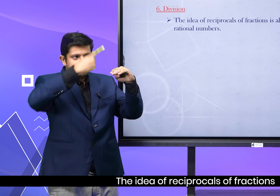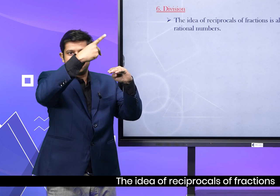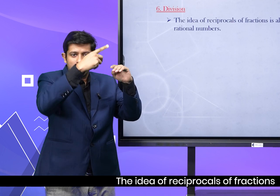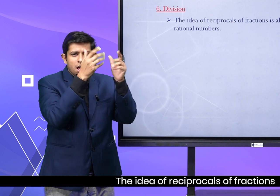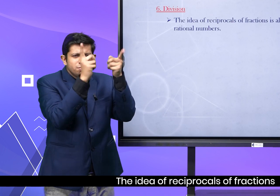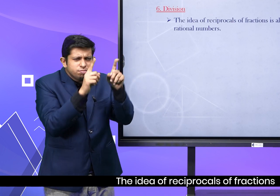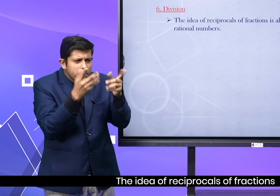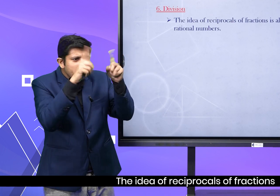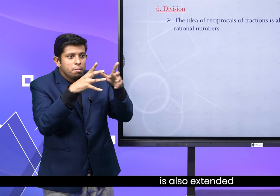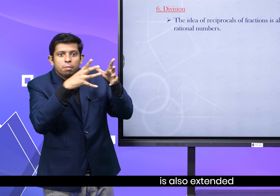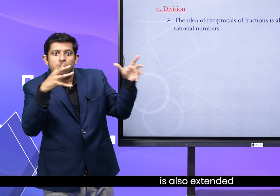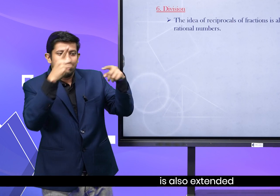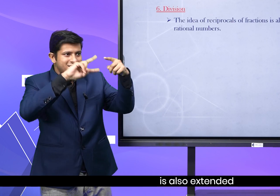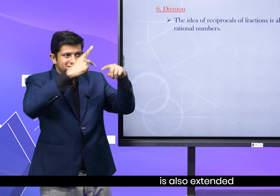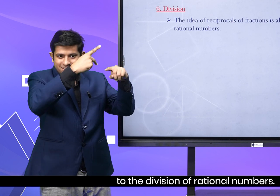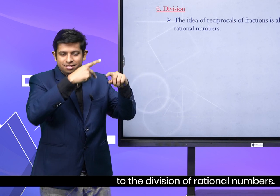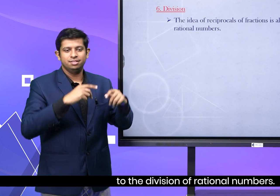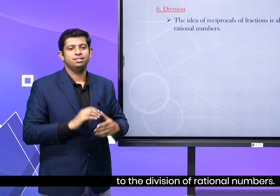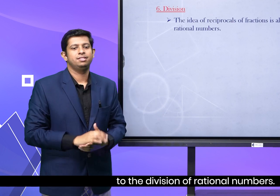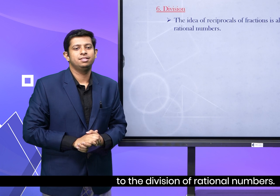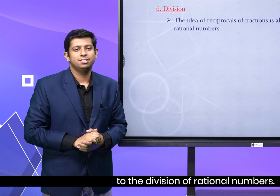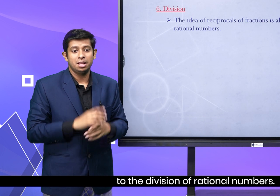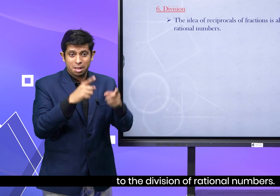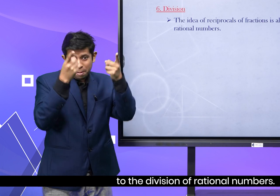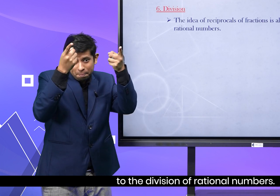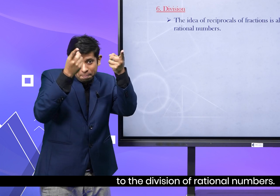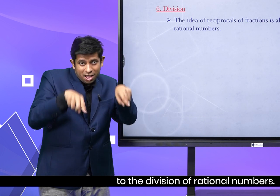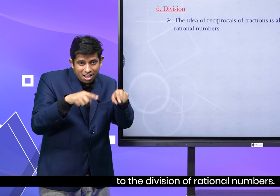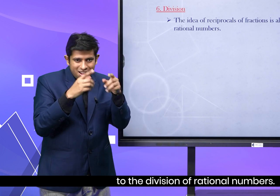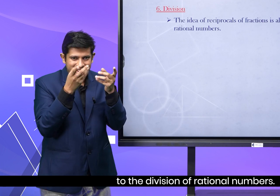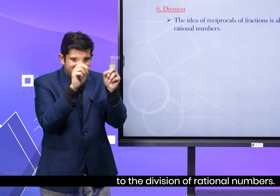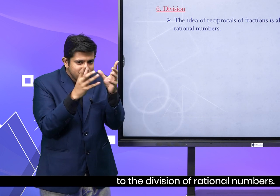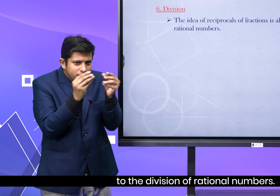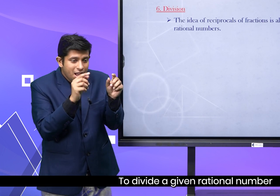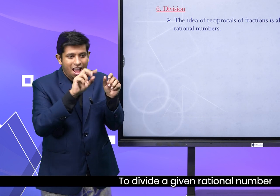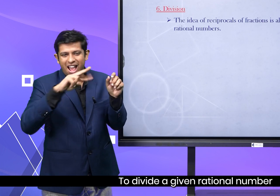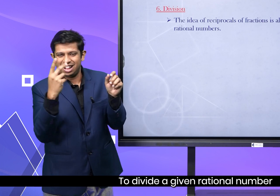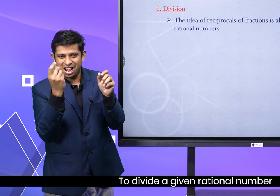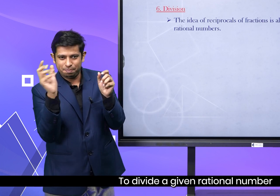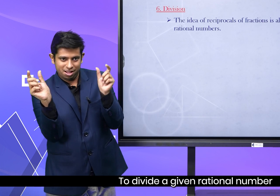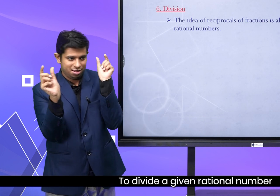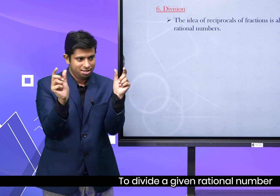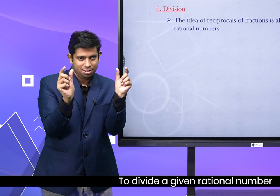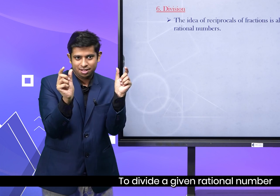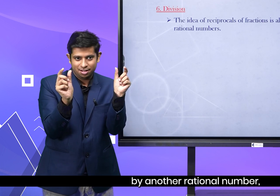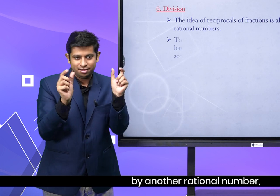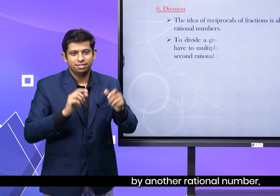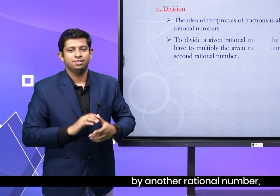fractions is also extended to the division of rational numbers. To divide a given rational number by another